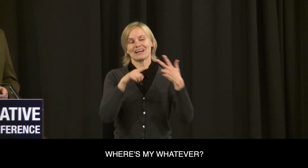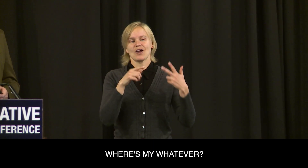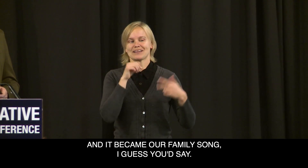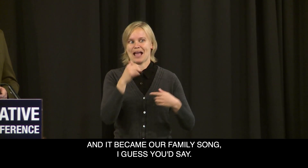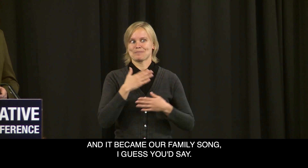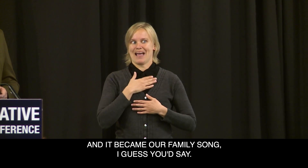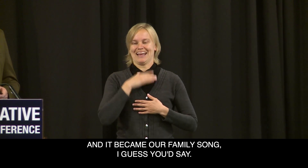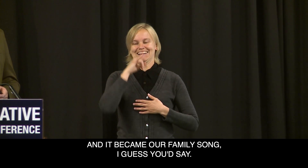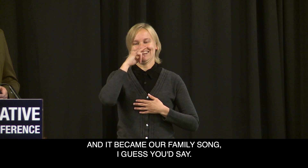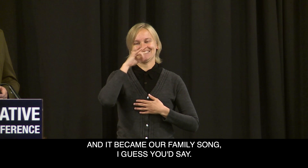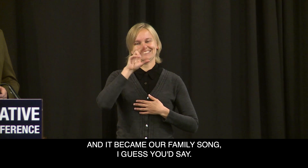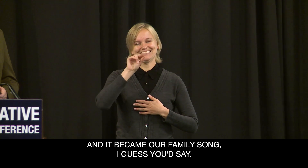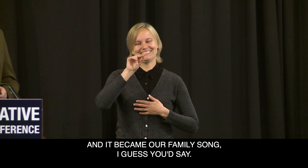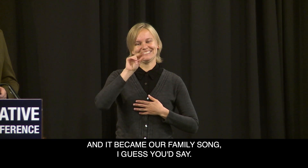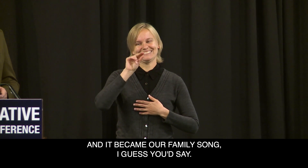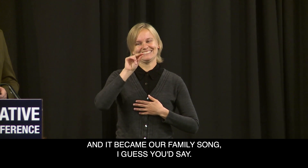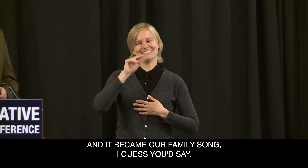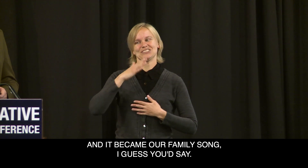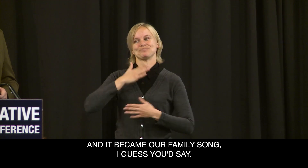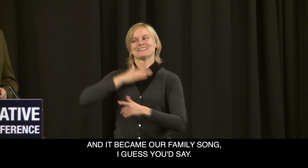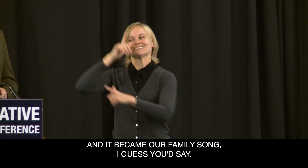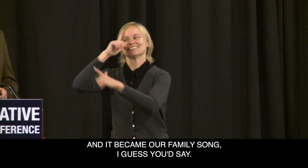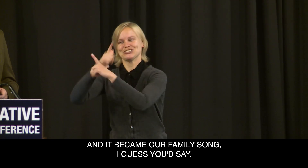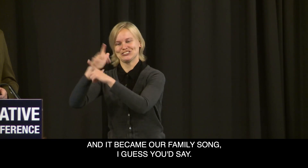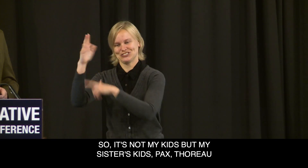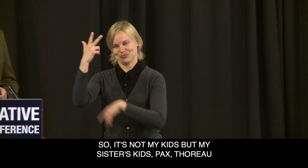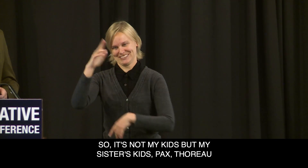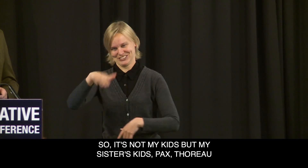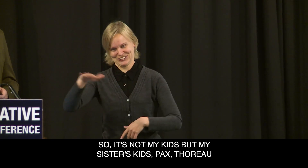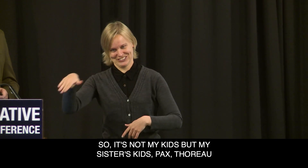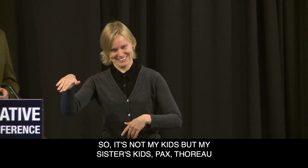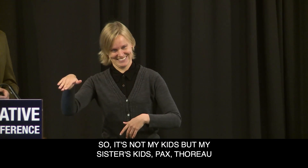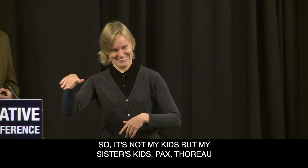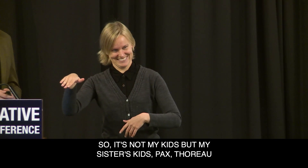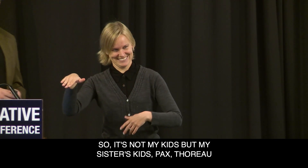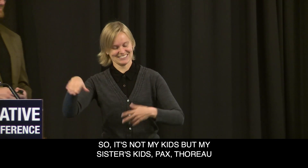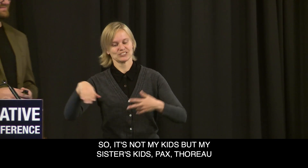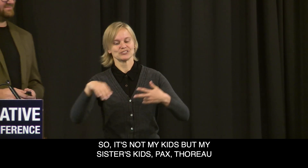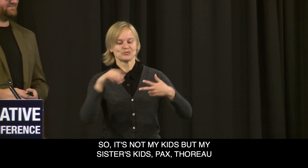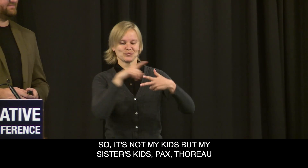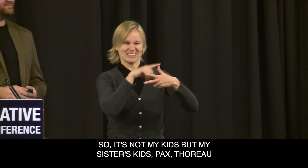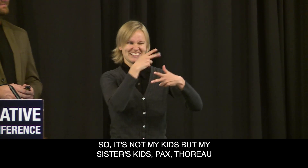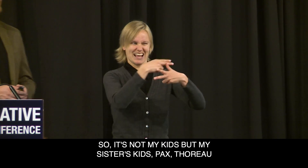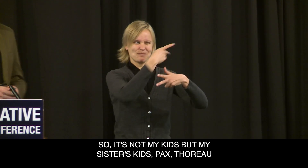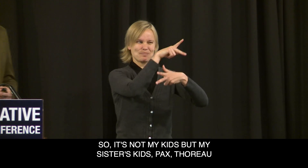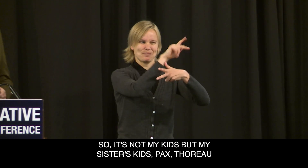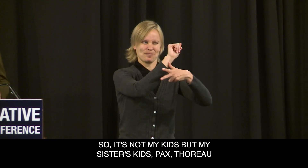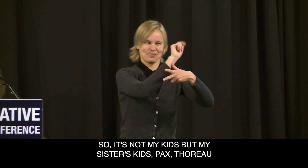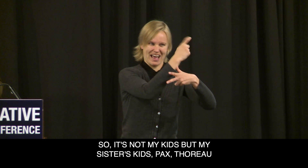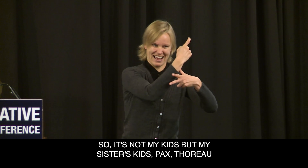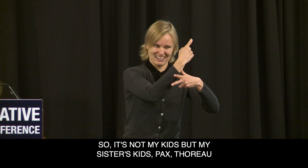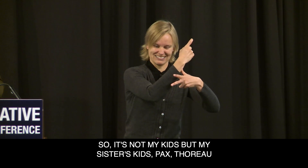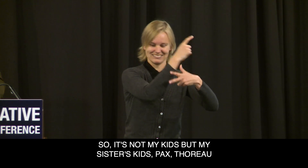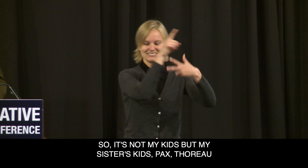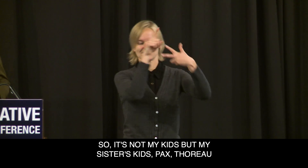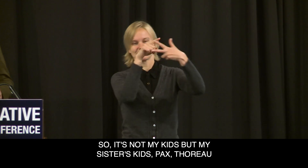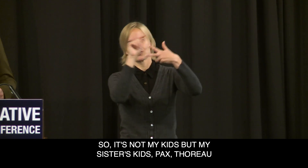whatever? And it became our family song, I guess you'd say. So it's not my kids, but my sister's kids.